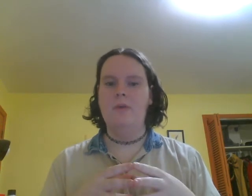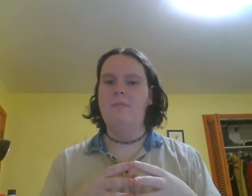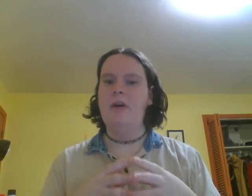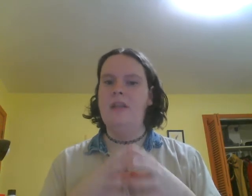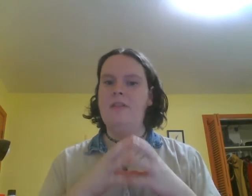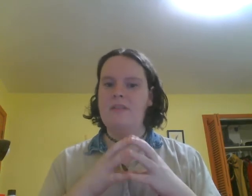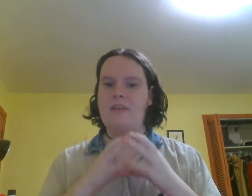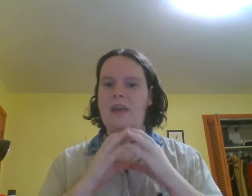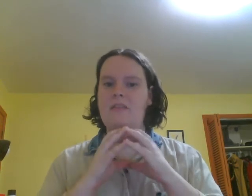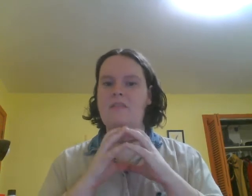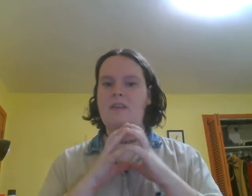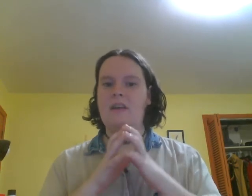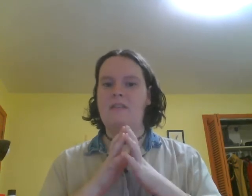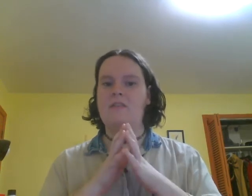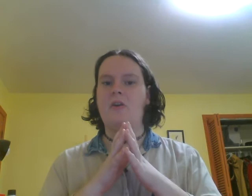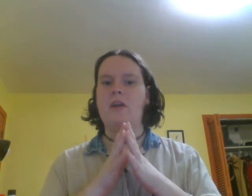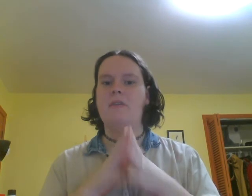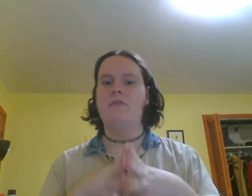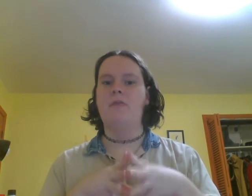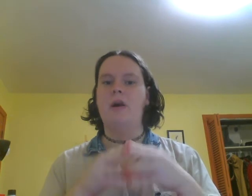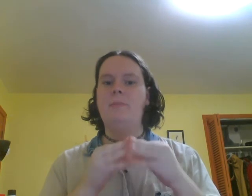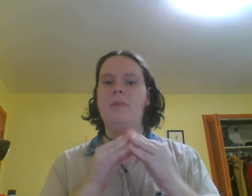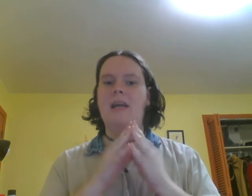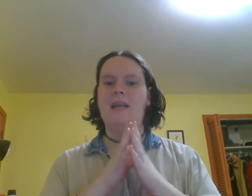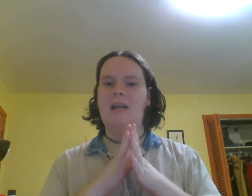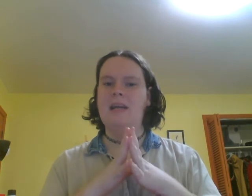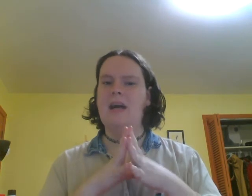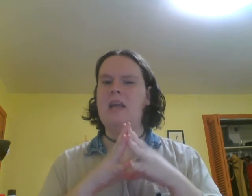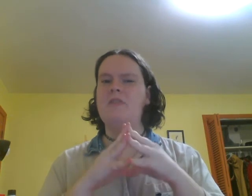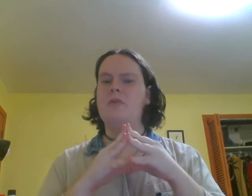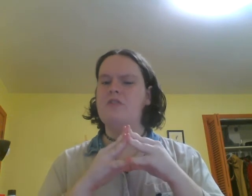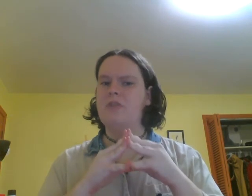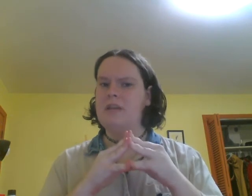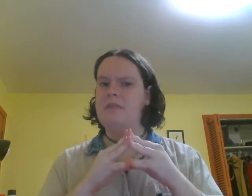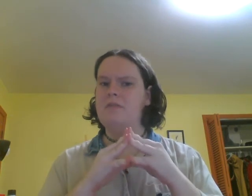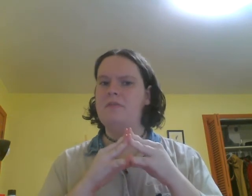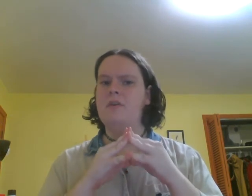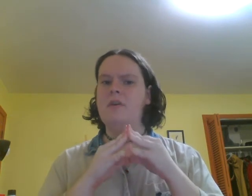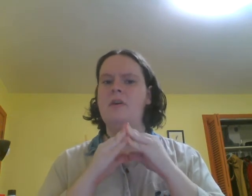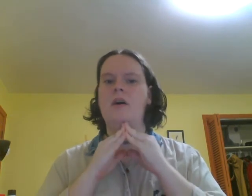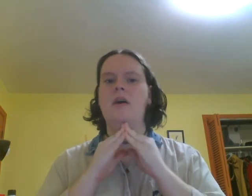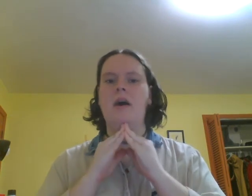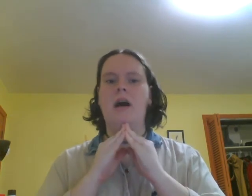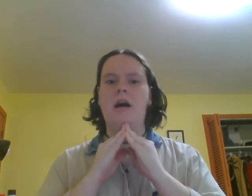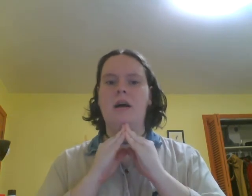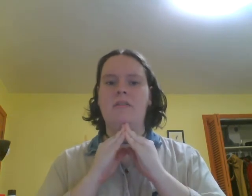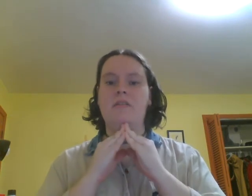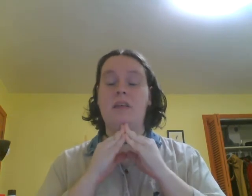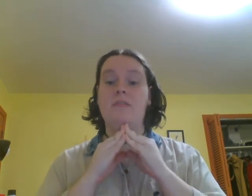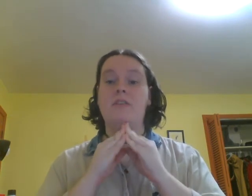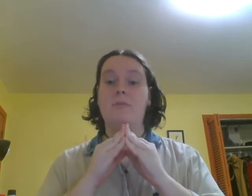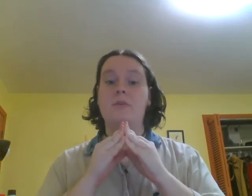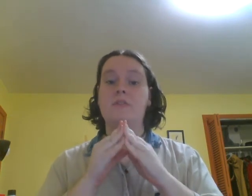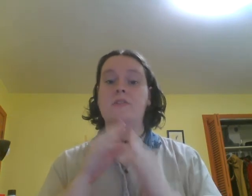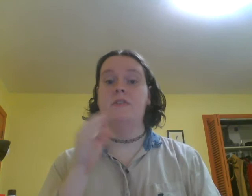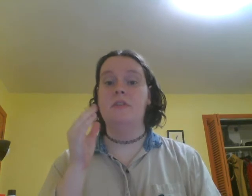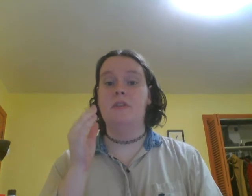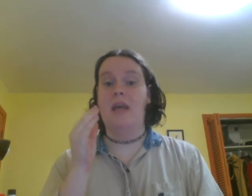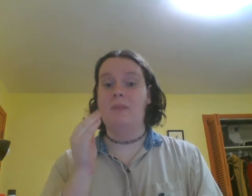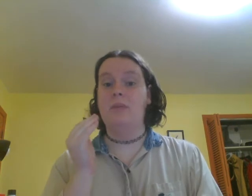But in this case, it is starting from a kind of restrictive set of symbols that can be